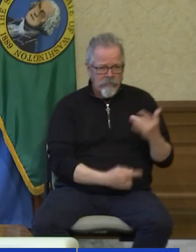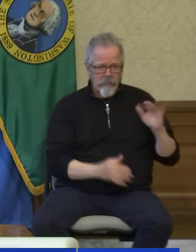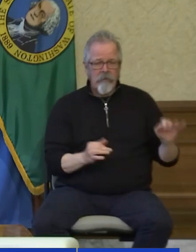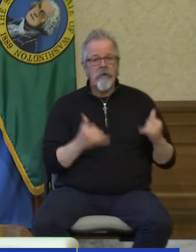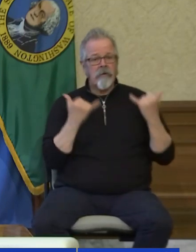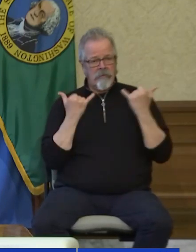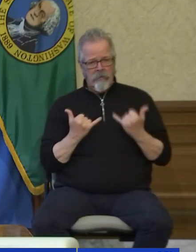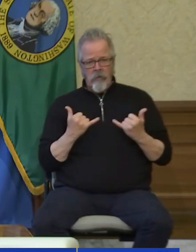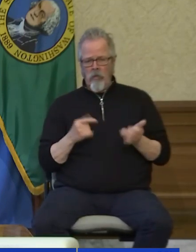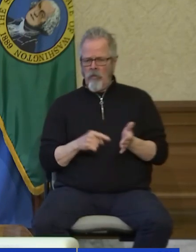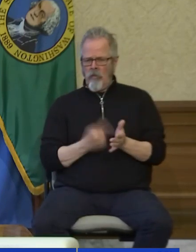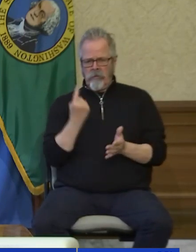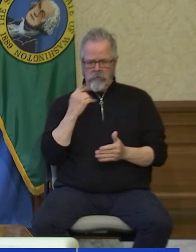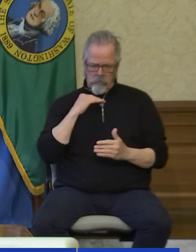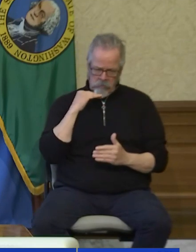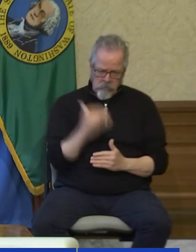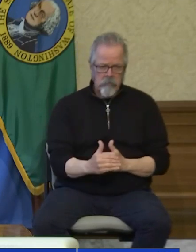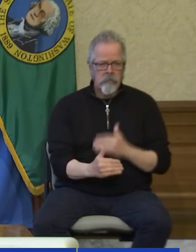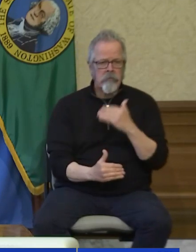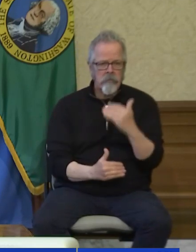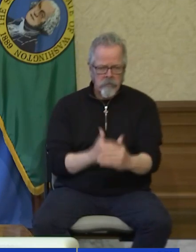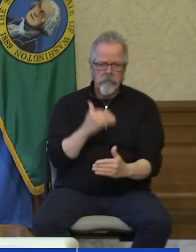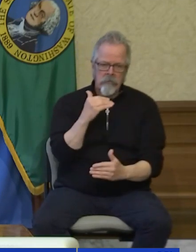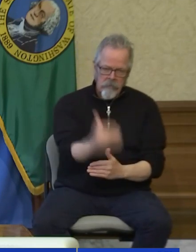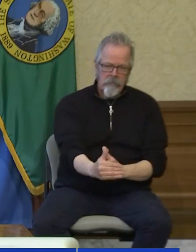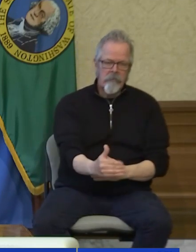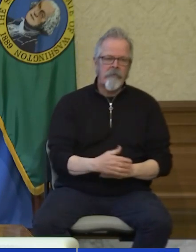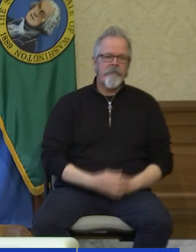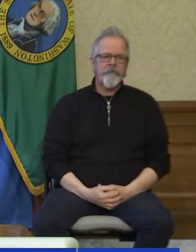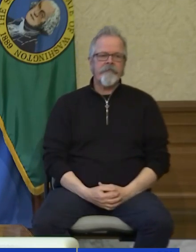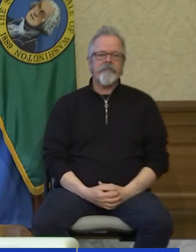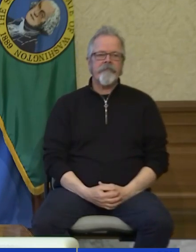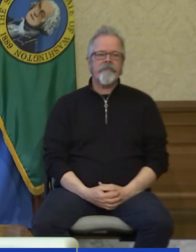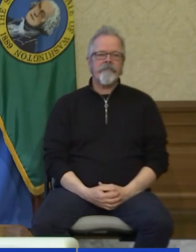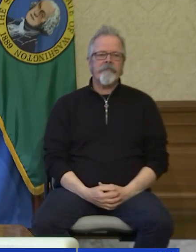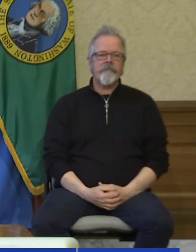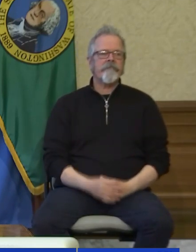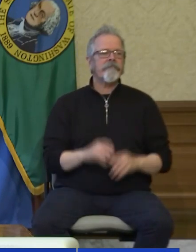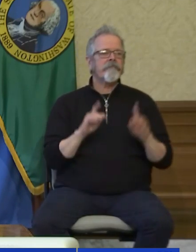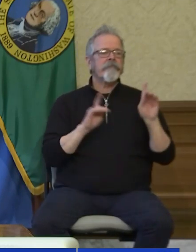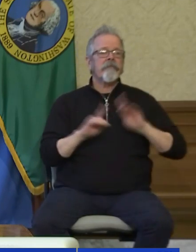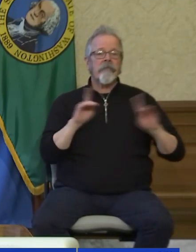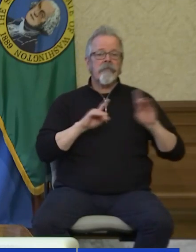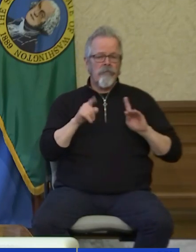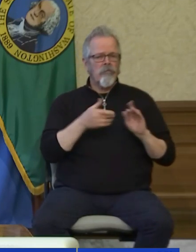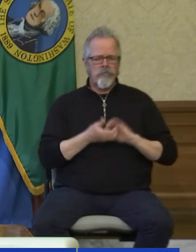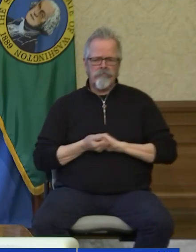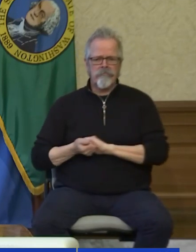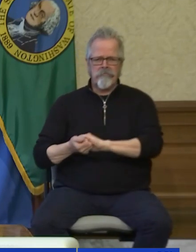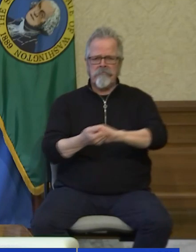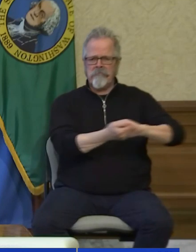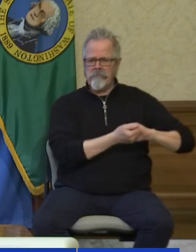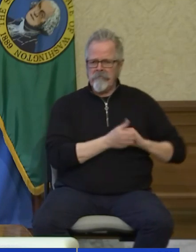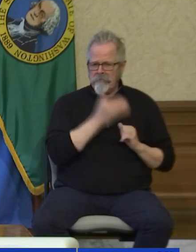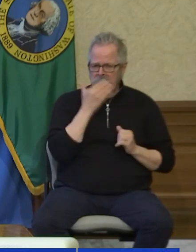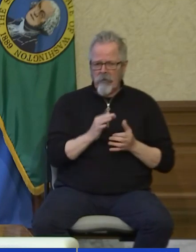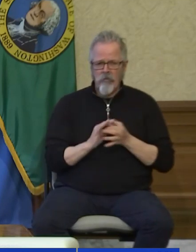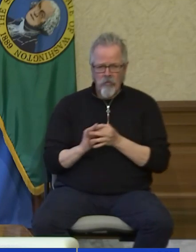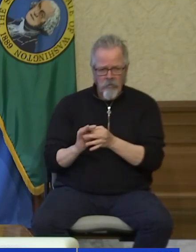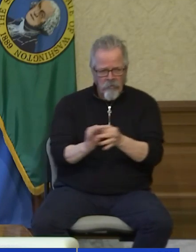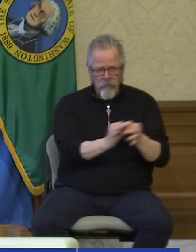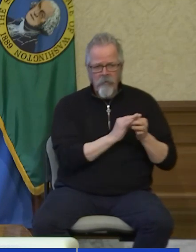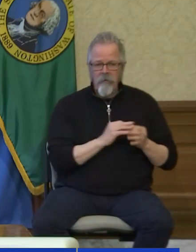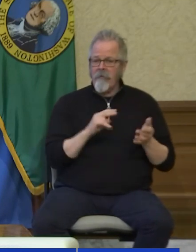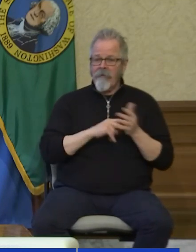to the Washington character of being resilient and unified and really building a great economy. I believe we're going to